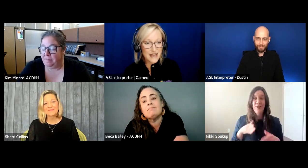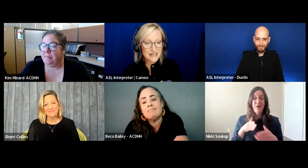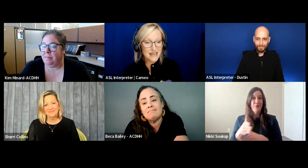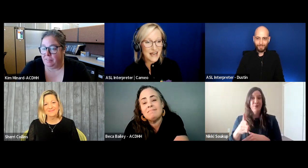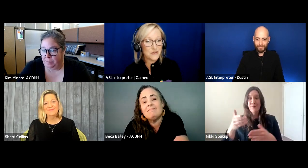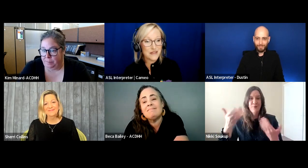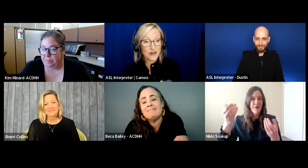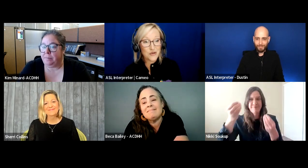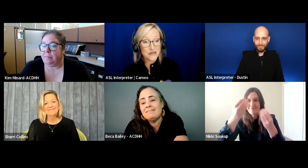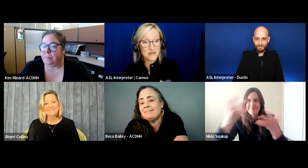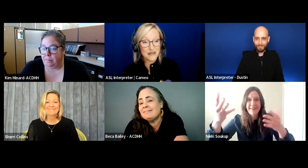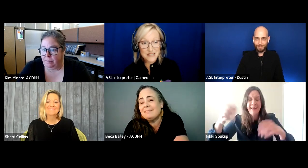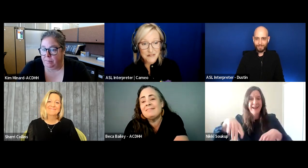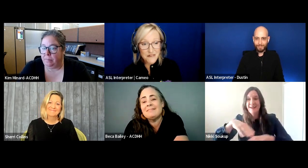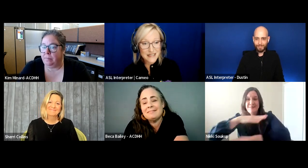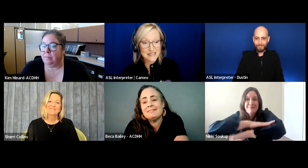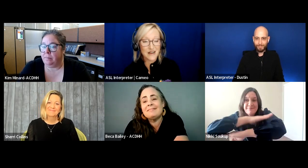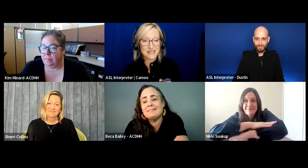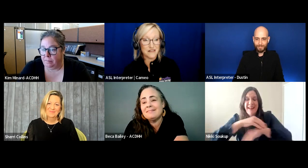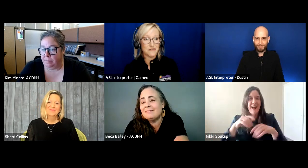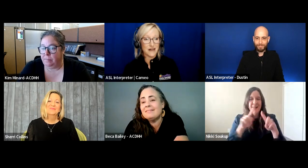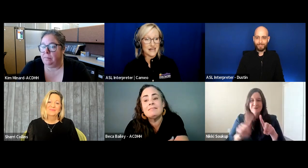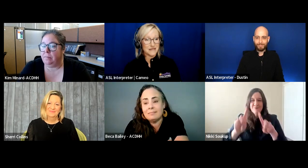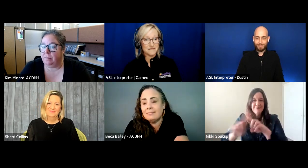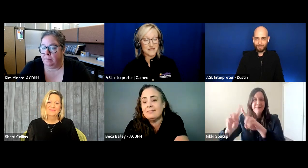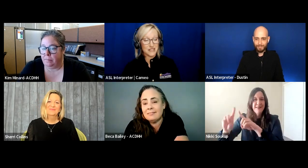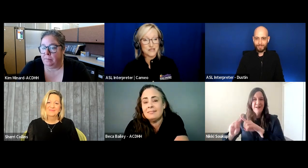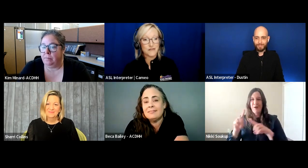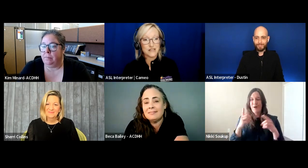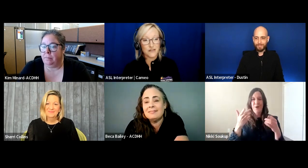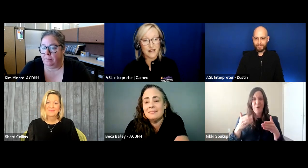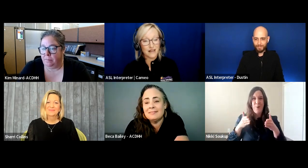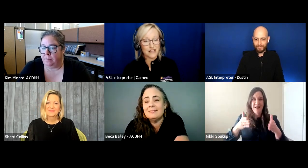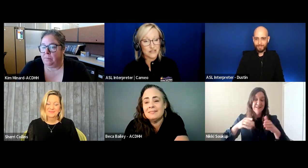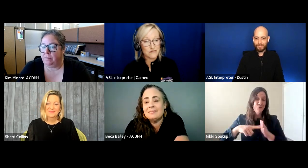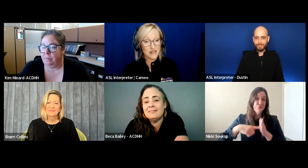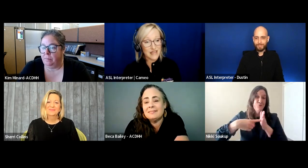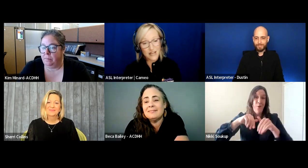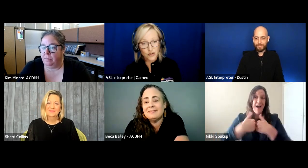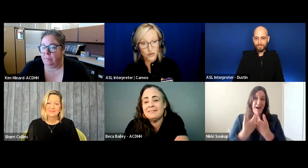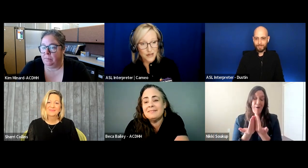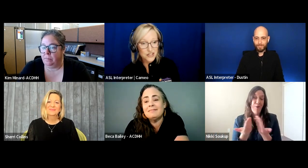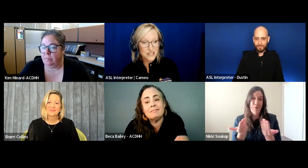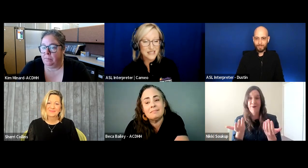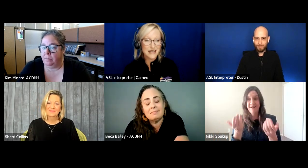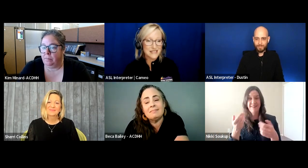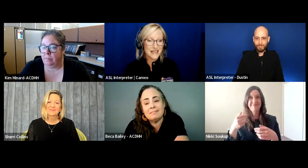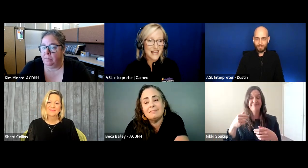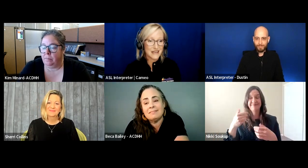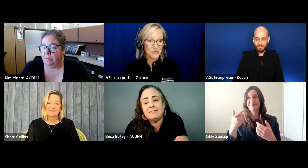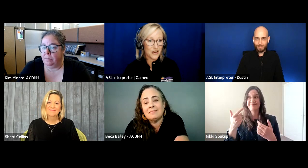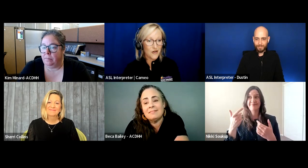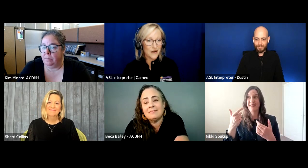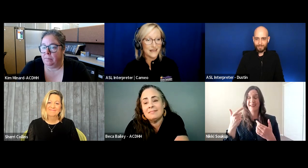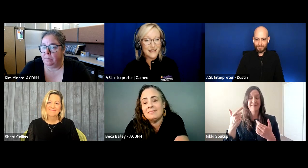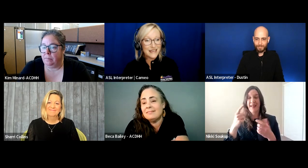in that. I know that there's going to be lots of events, lots of, several different theatrical productions and things like that,